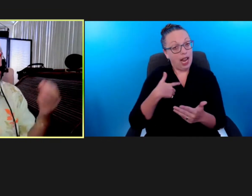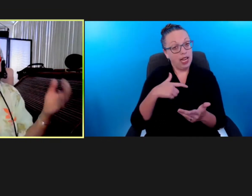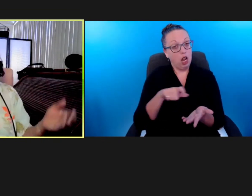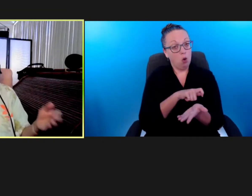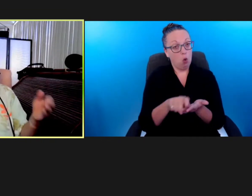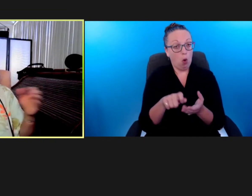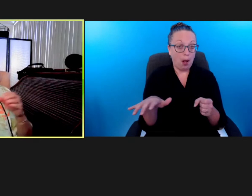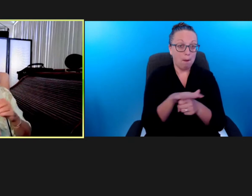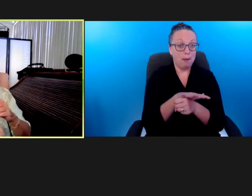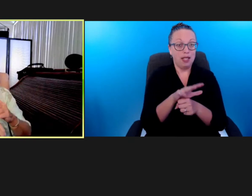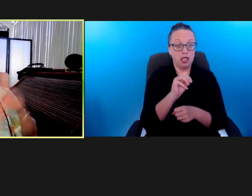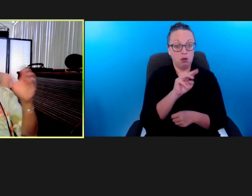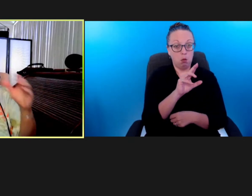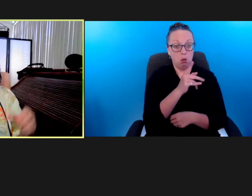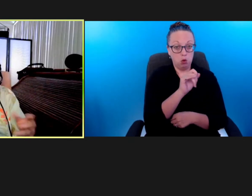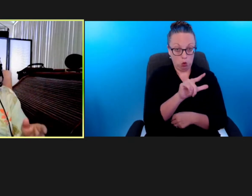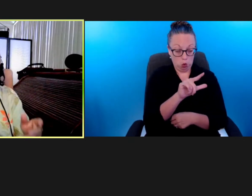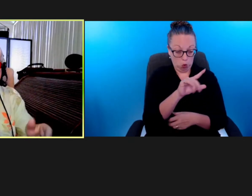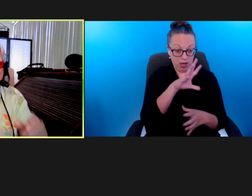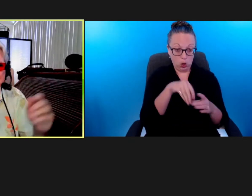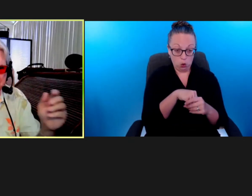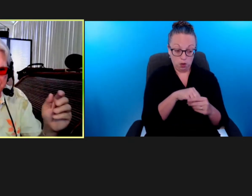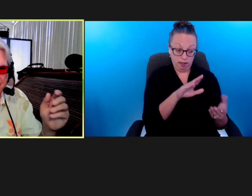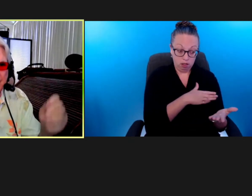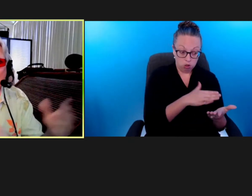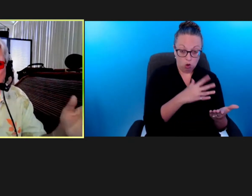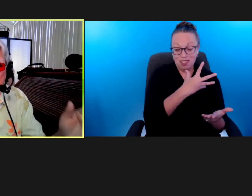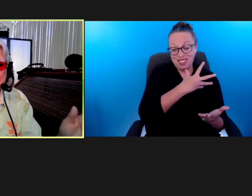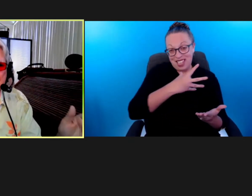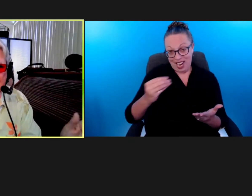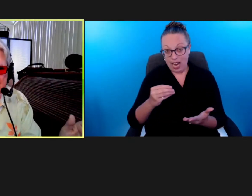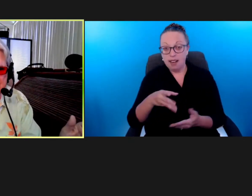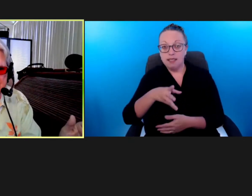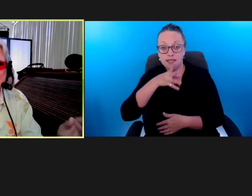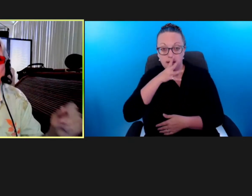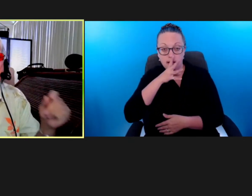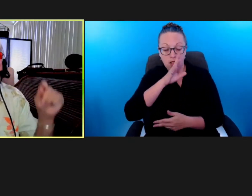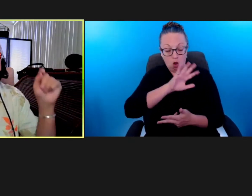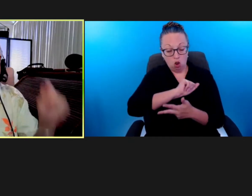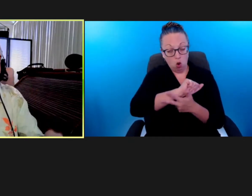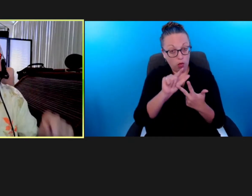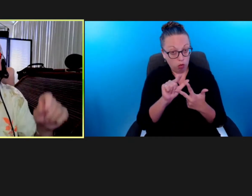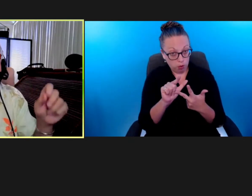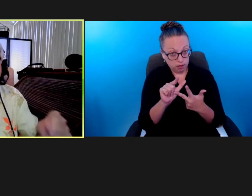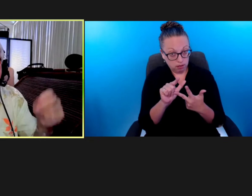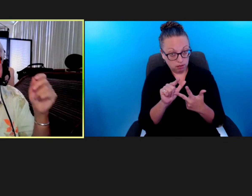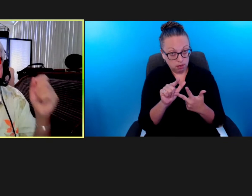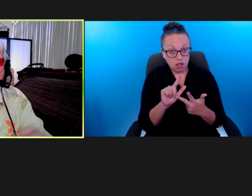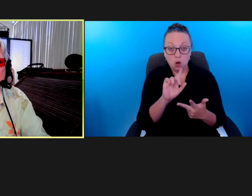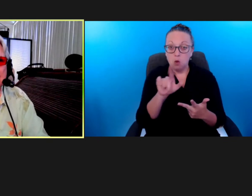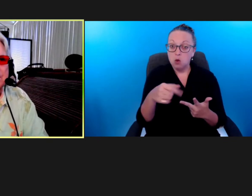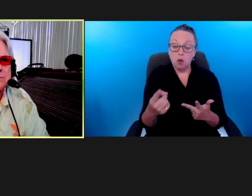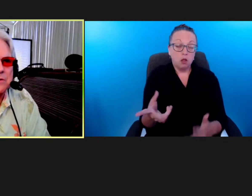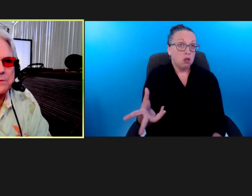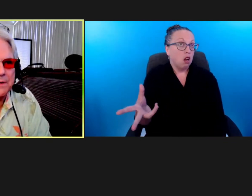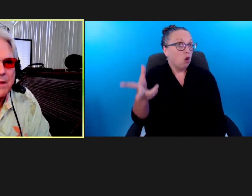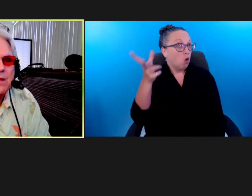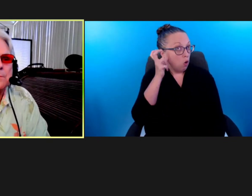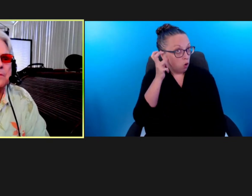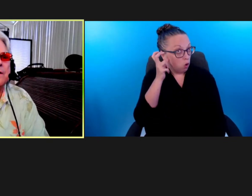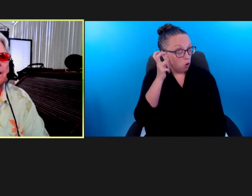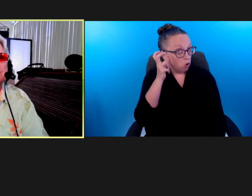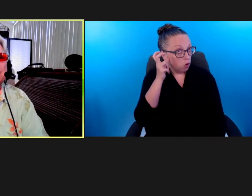musical, including songs and the theatrical production. In all three cases, it was only when I heard the audio